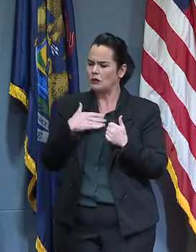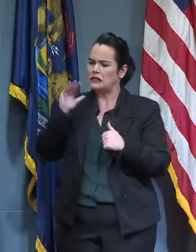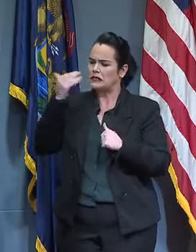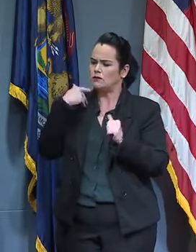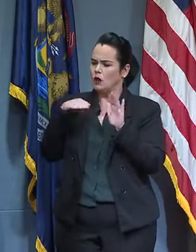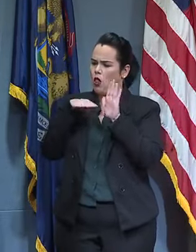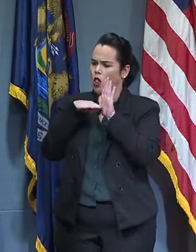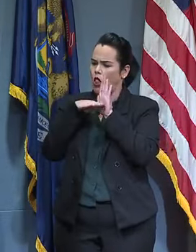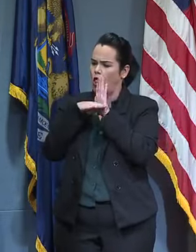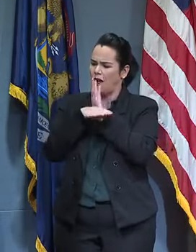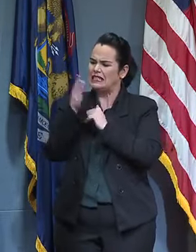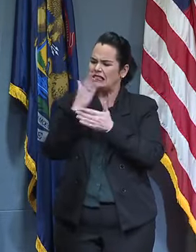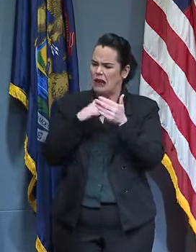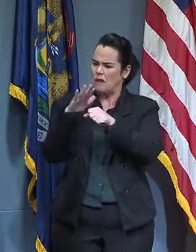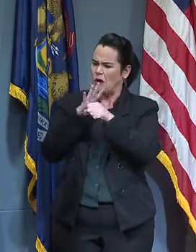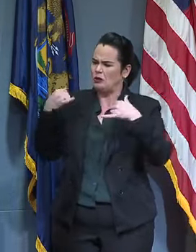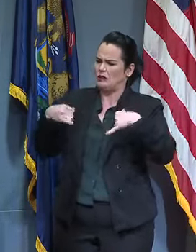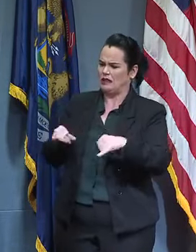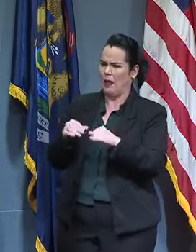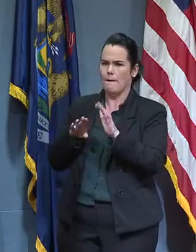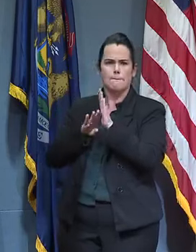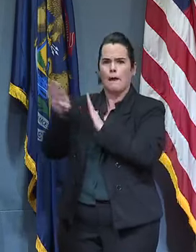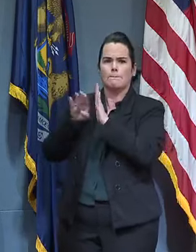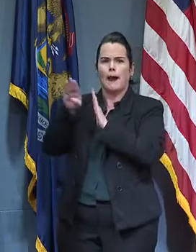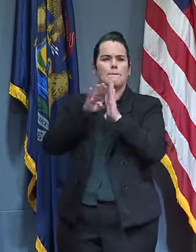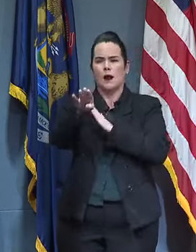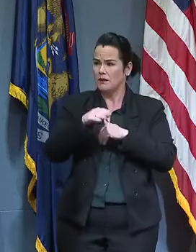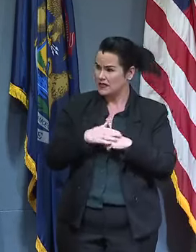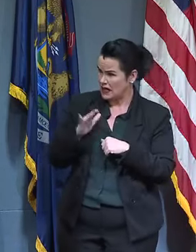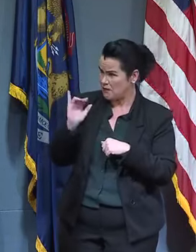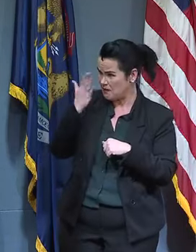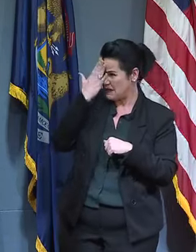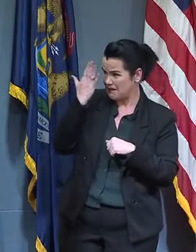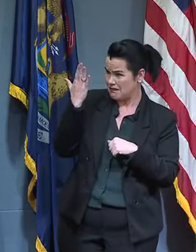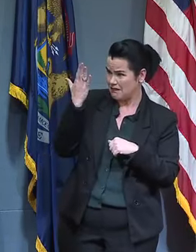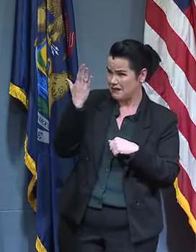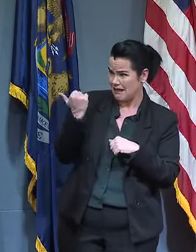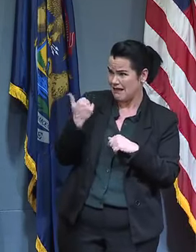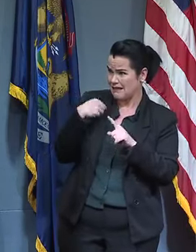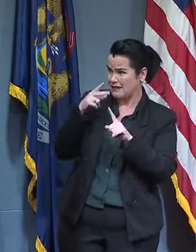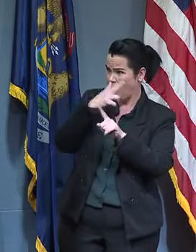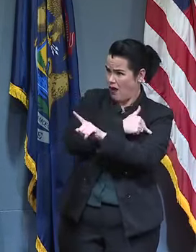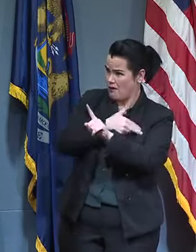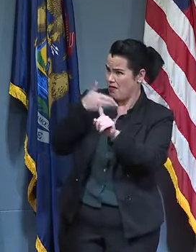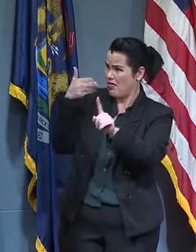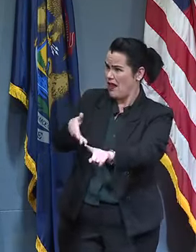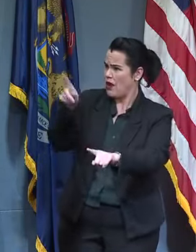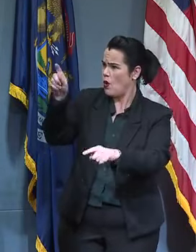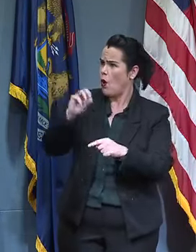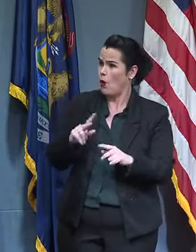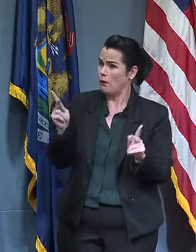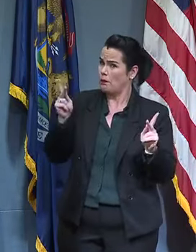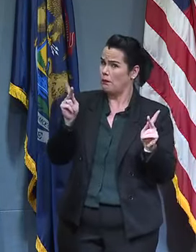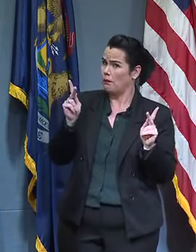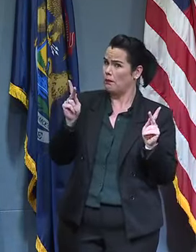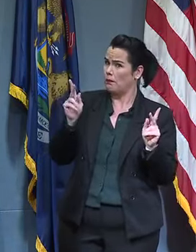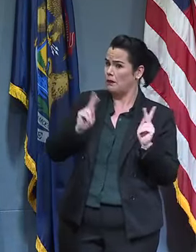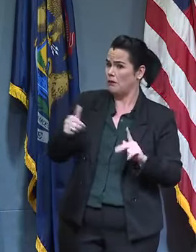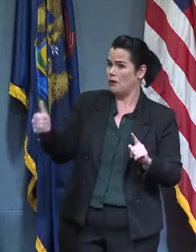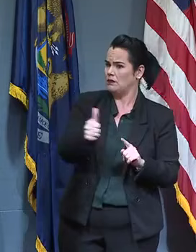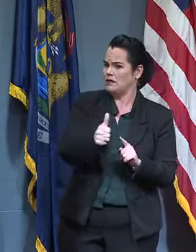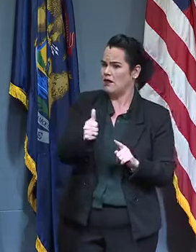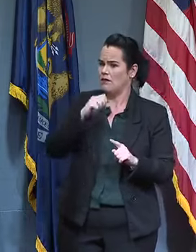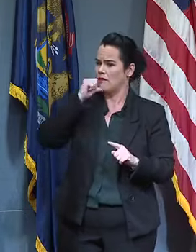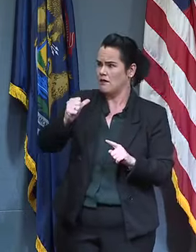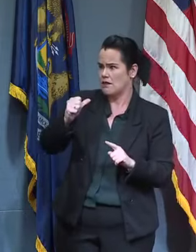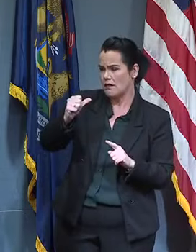Is that because of facilities that have hot spots in those areas, or is there any concern that people are not following the stay-at-home order? I'm going to let